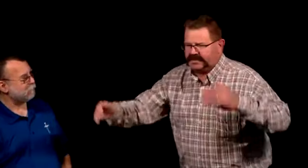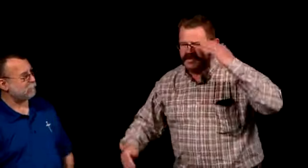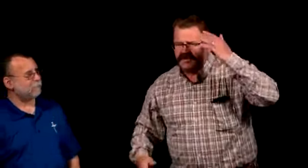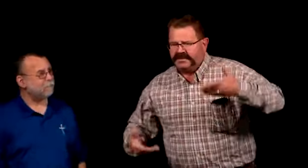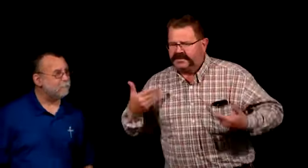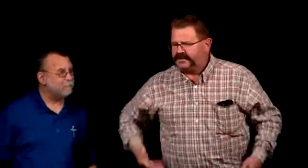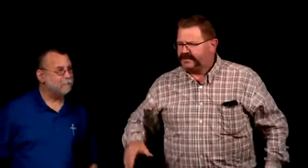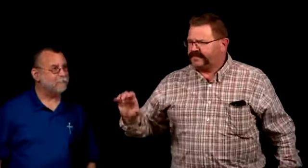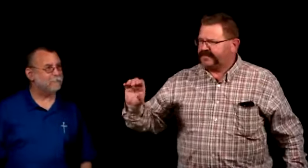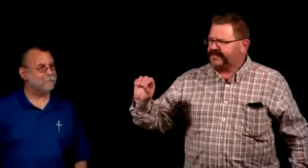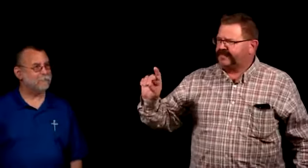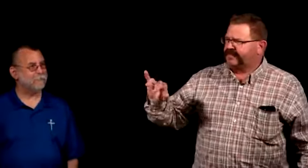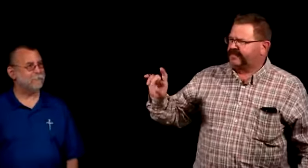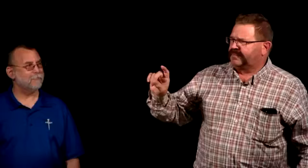Okay, don't forget to introduce yourself.